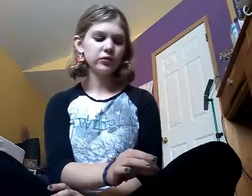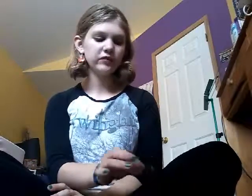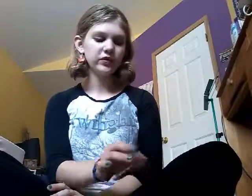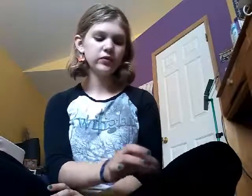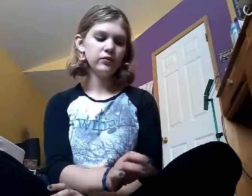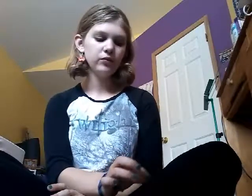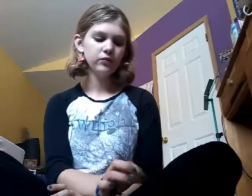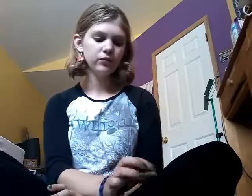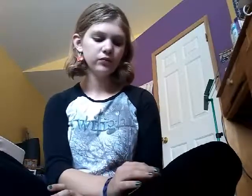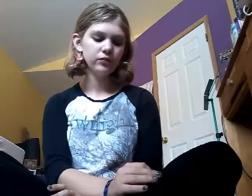review.